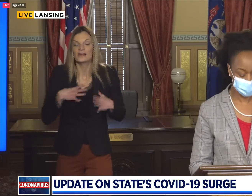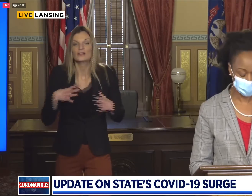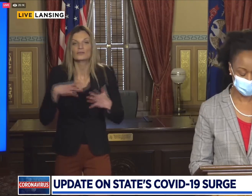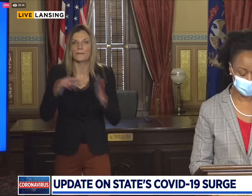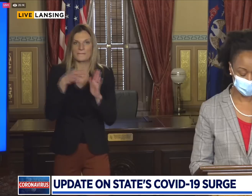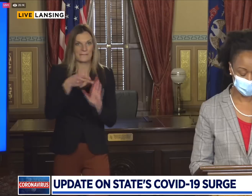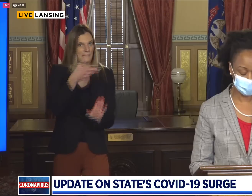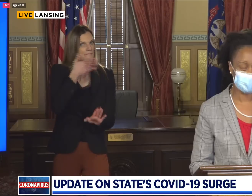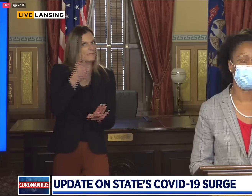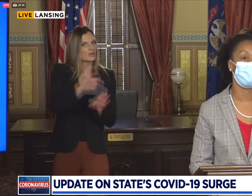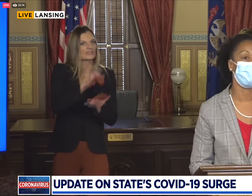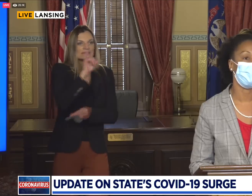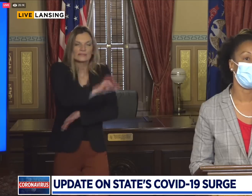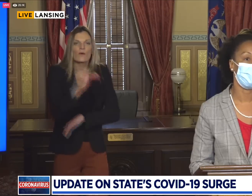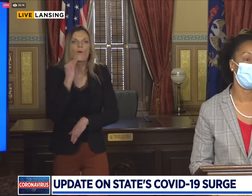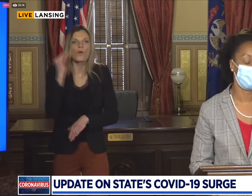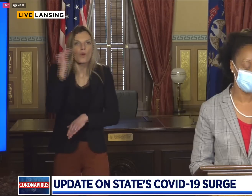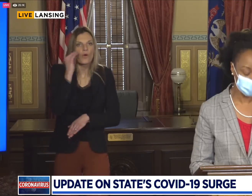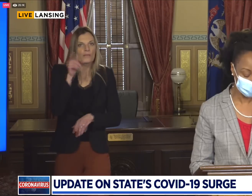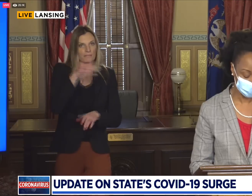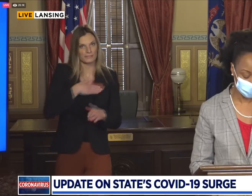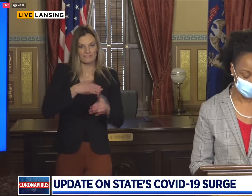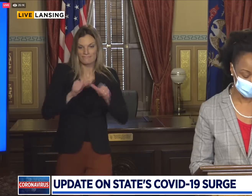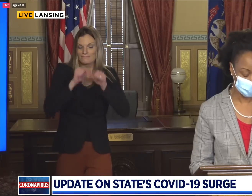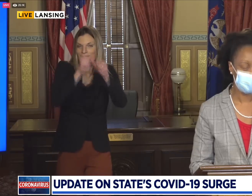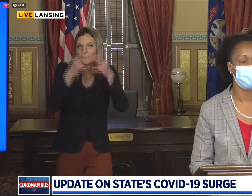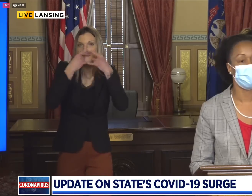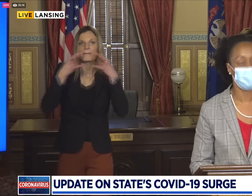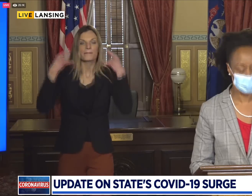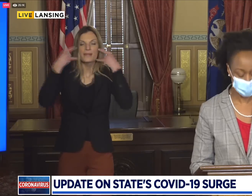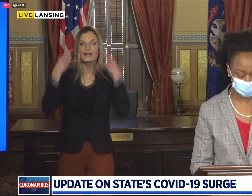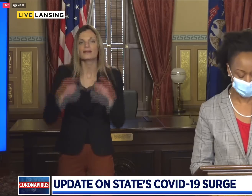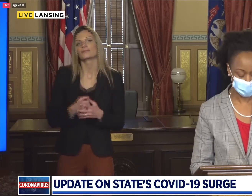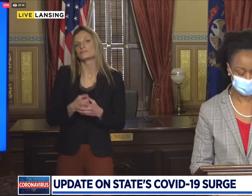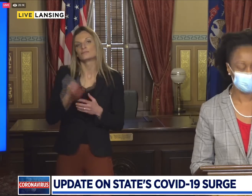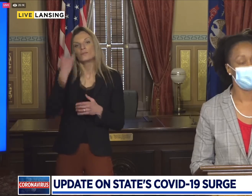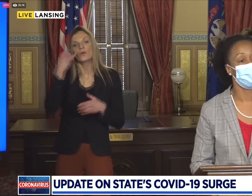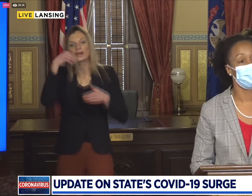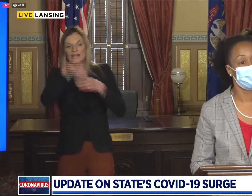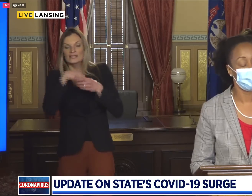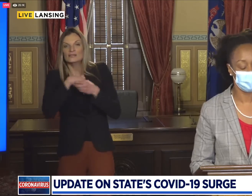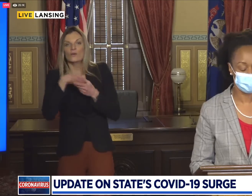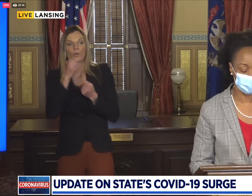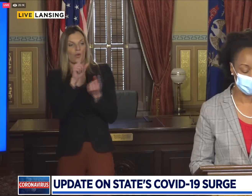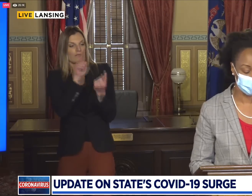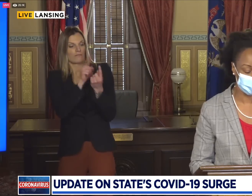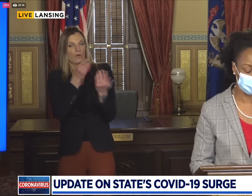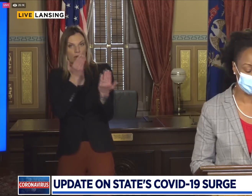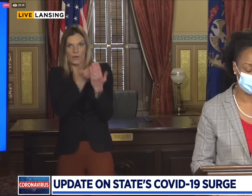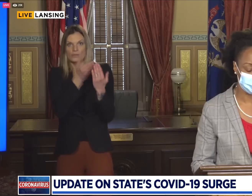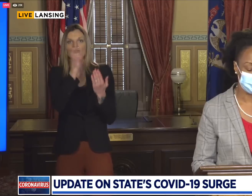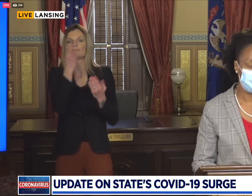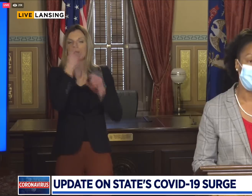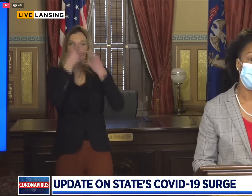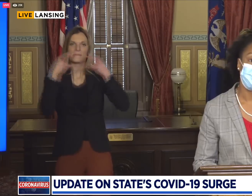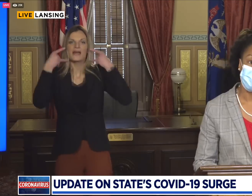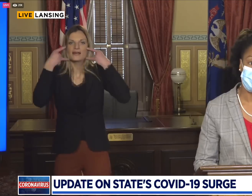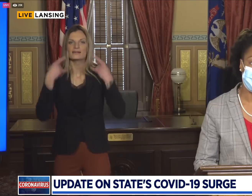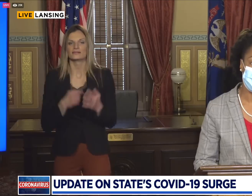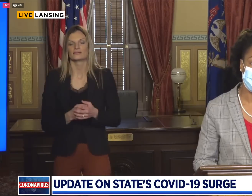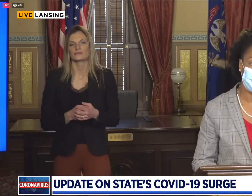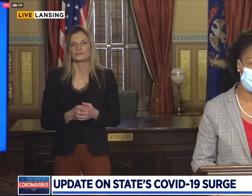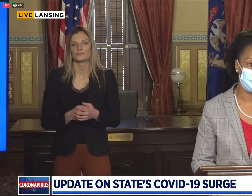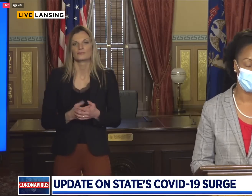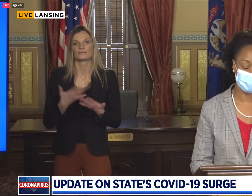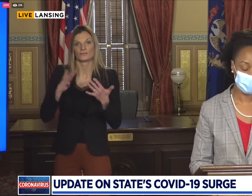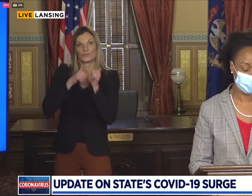having social gatherings and wearing a mask at all times if you will be indoors or within 6 feet of someone else. New